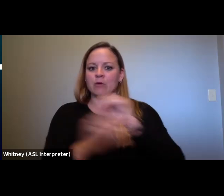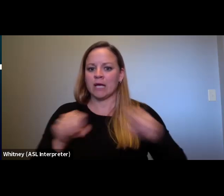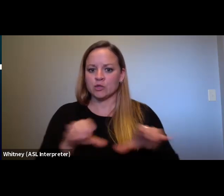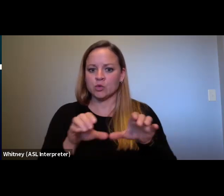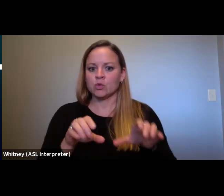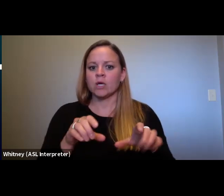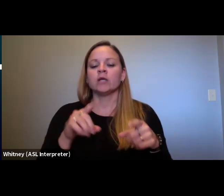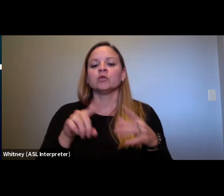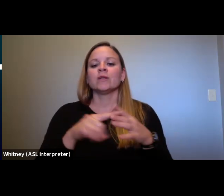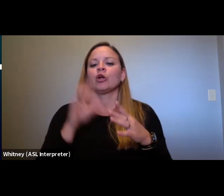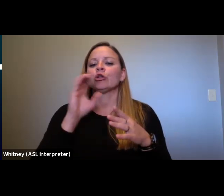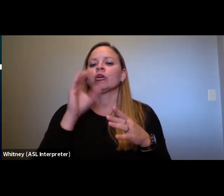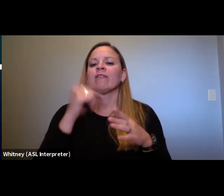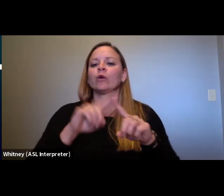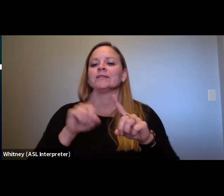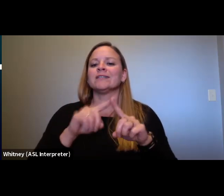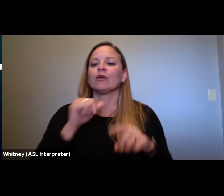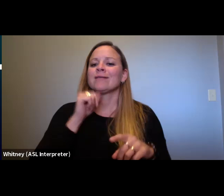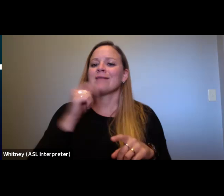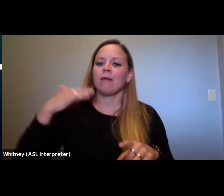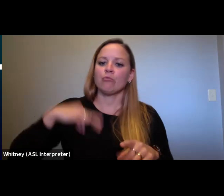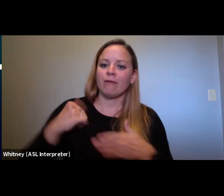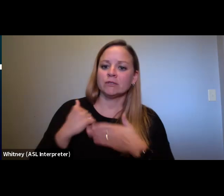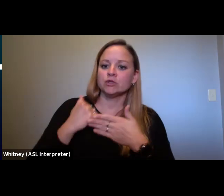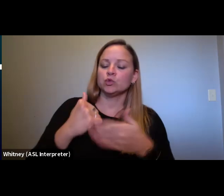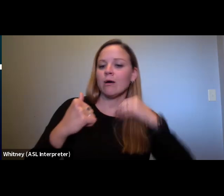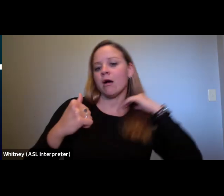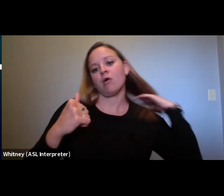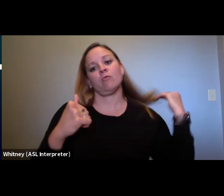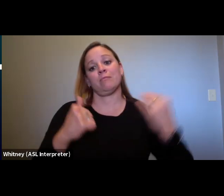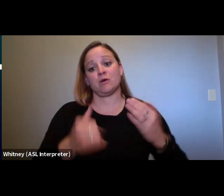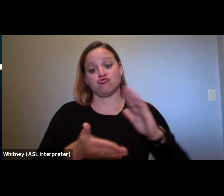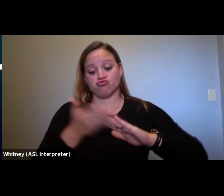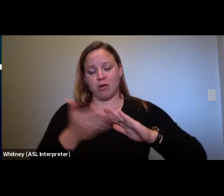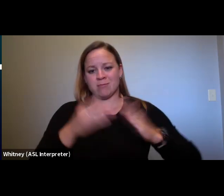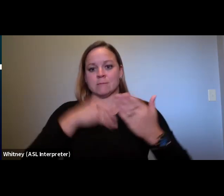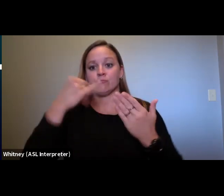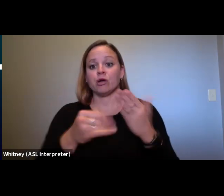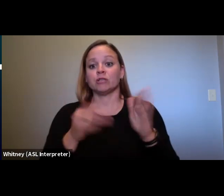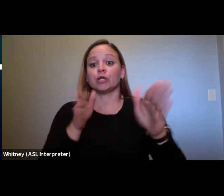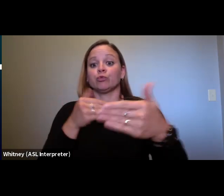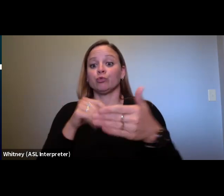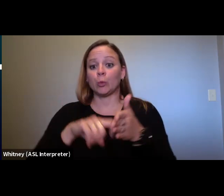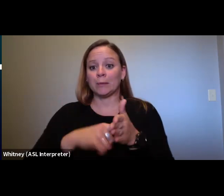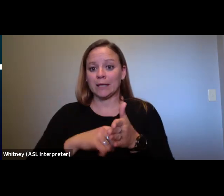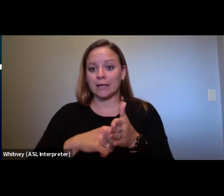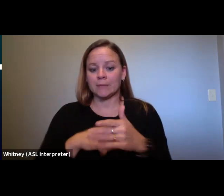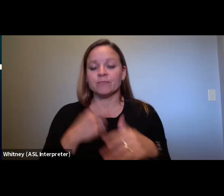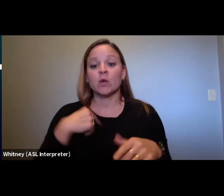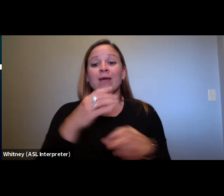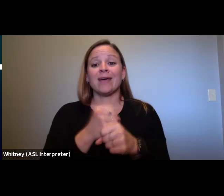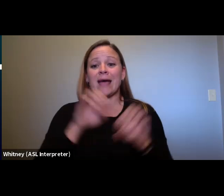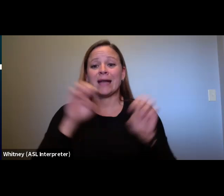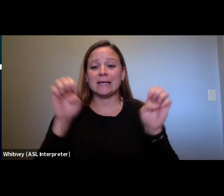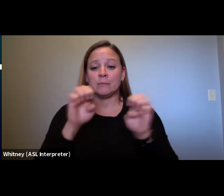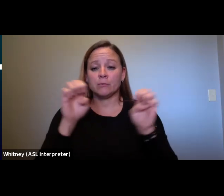for, looking for different nonprofits to help them to run the Project Room Key. We got emergency vouchers through